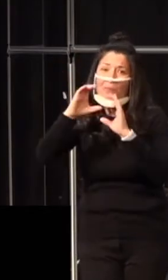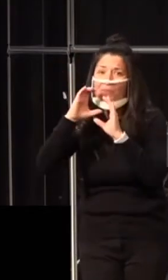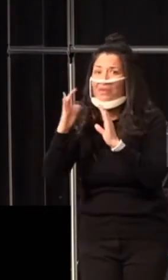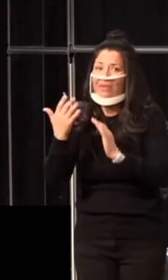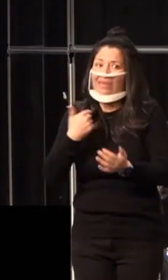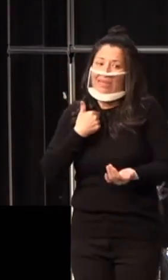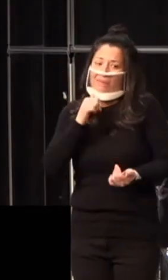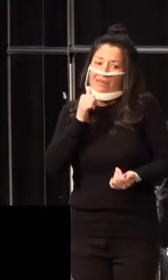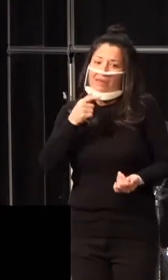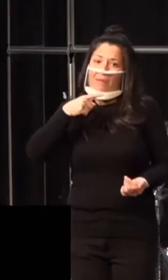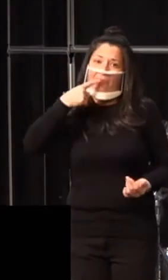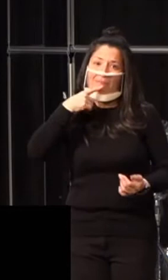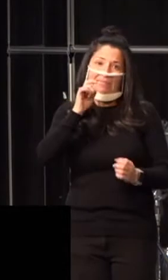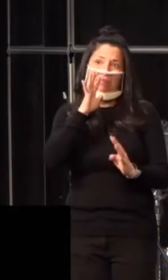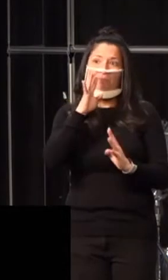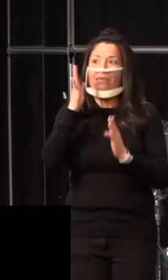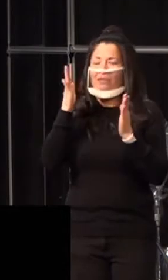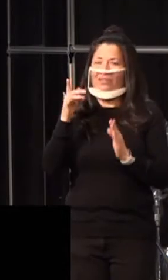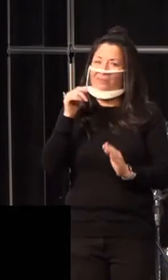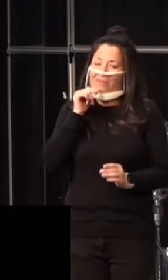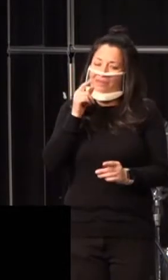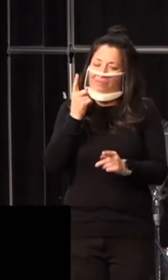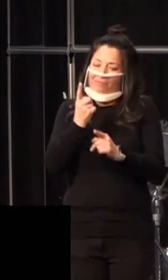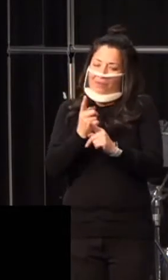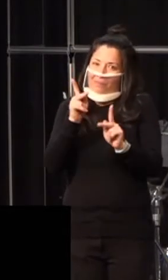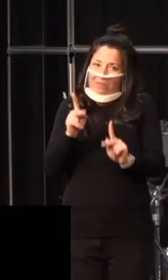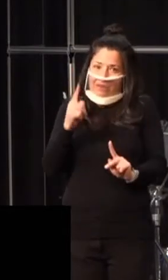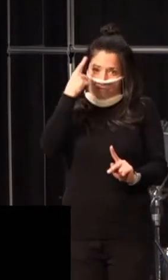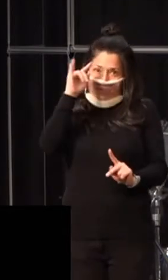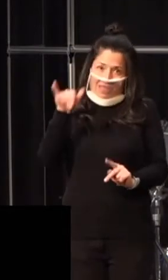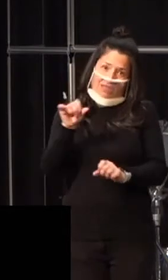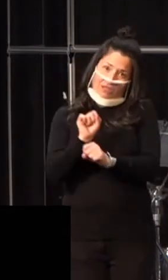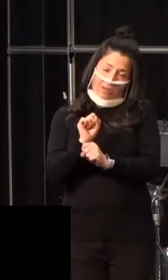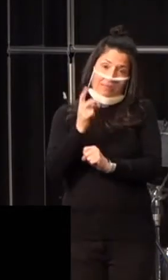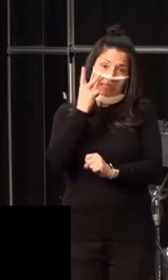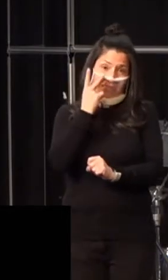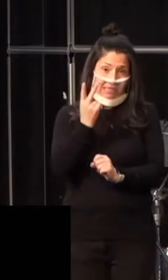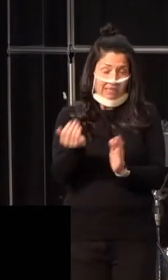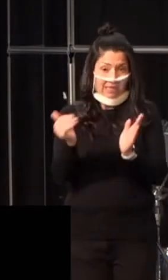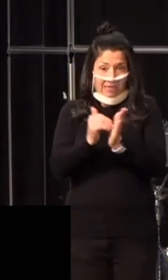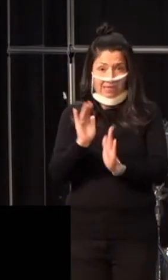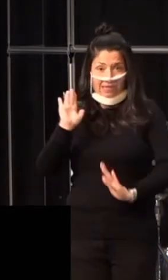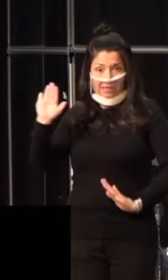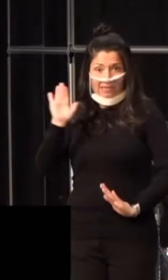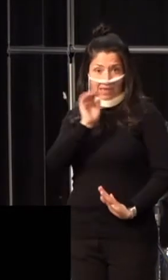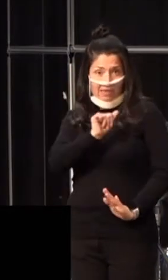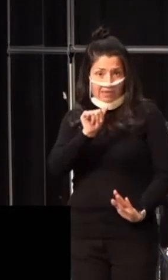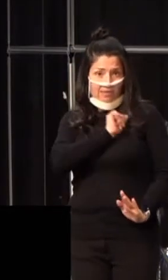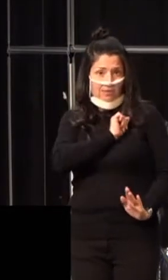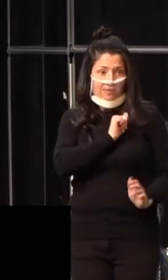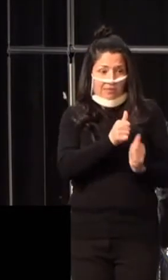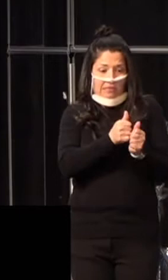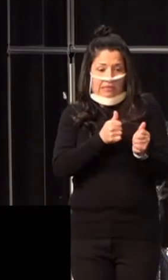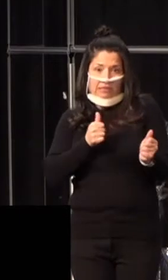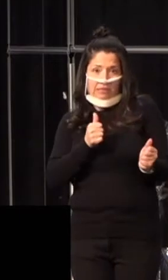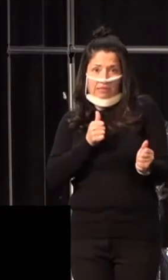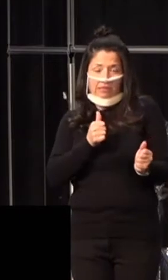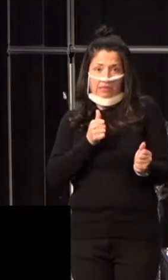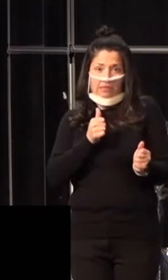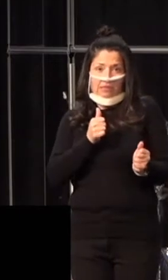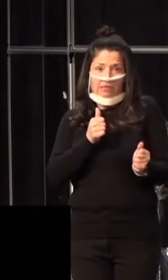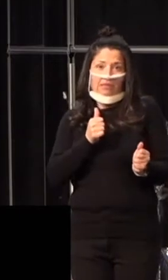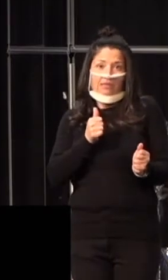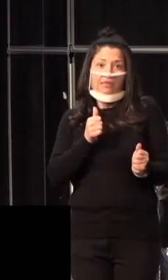I'm not the guy for the job. You need to find someone else. See, once again, you see the attitude of this reluctant leader, Moses, pushing